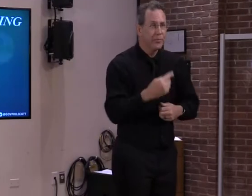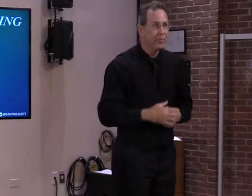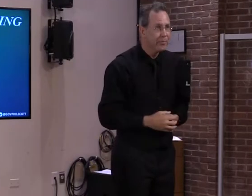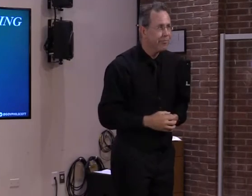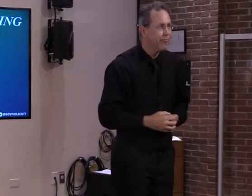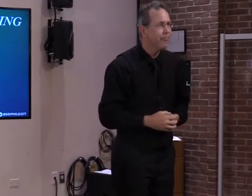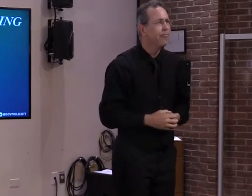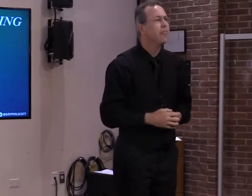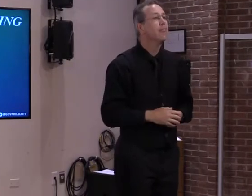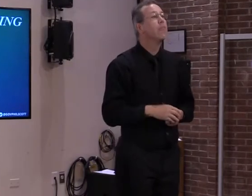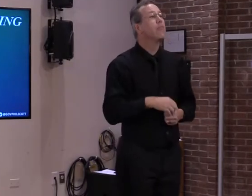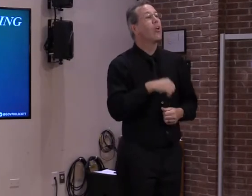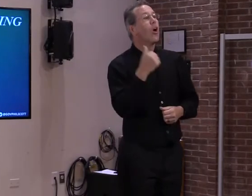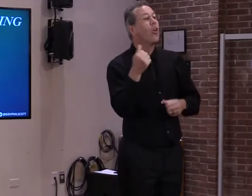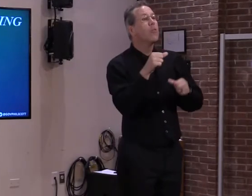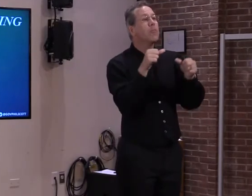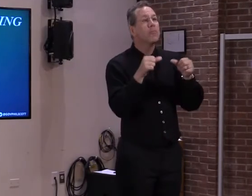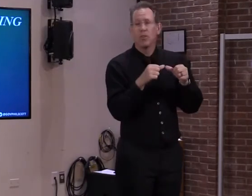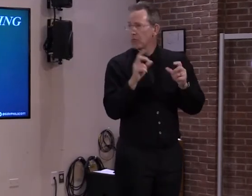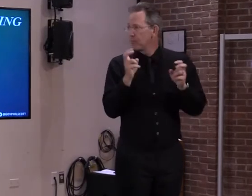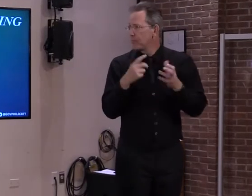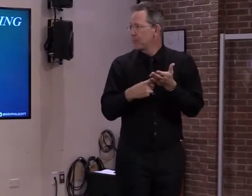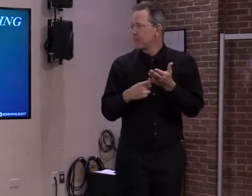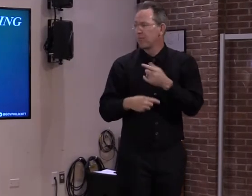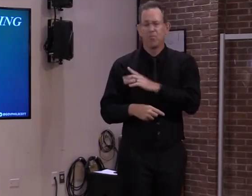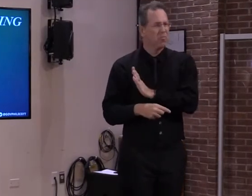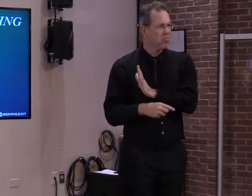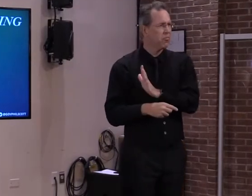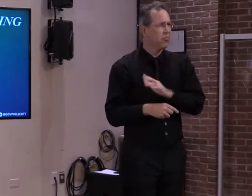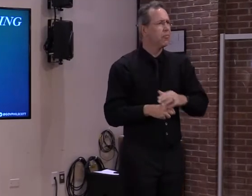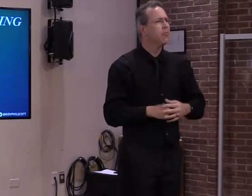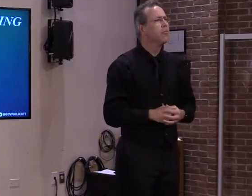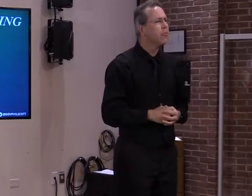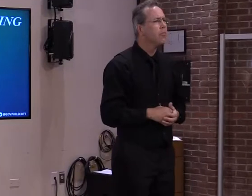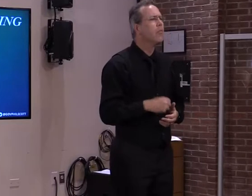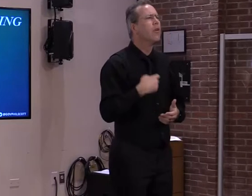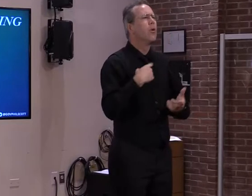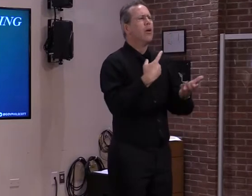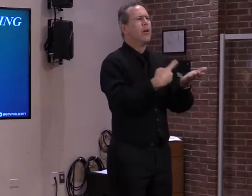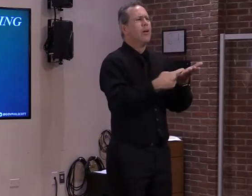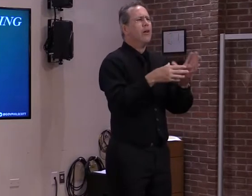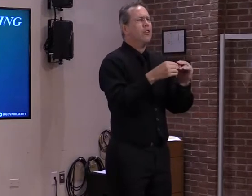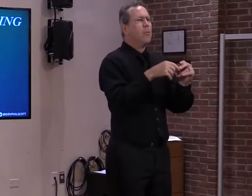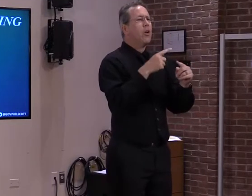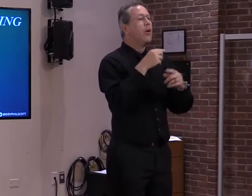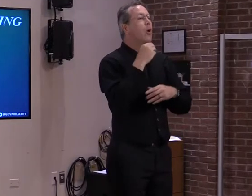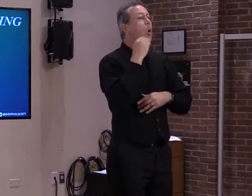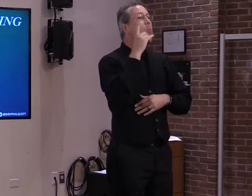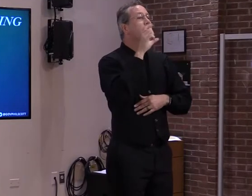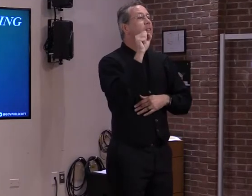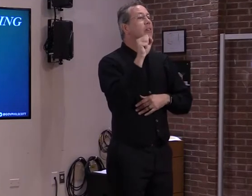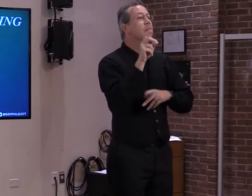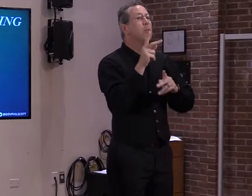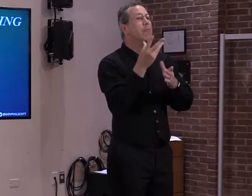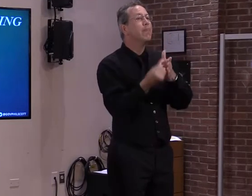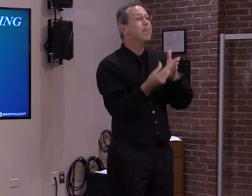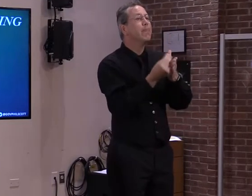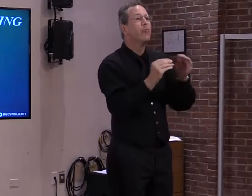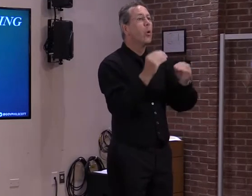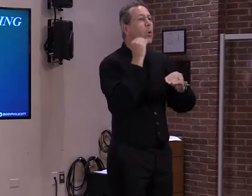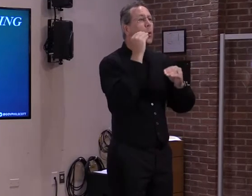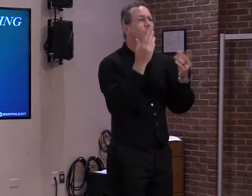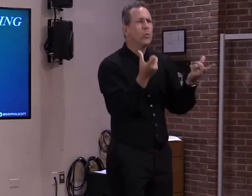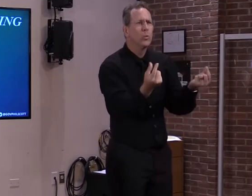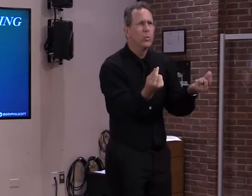bit here. Now, as you know, Vermont's response to serving the homeless during the pandemic has been recognized